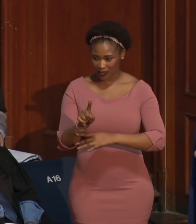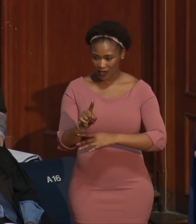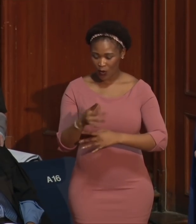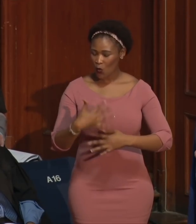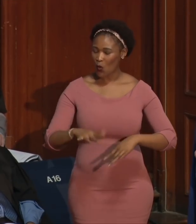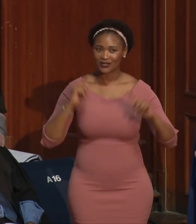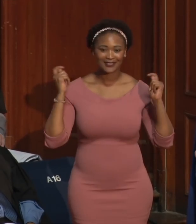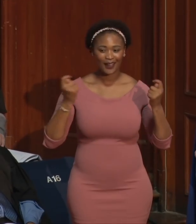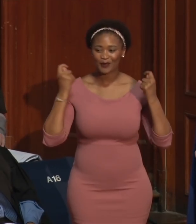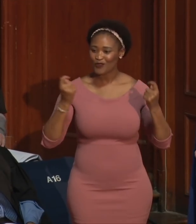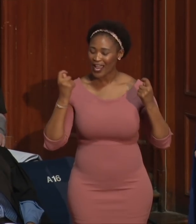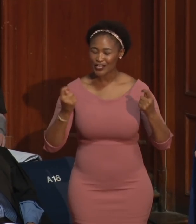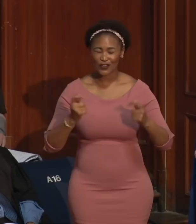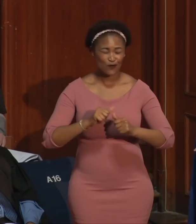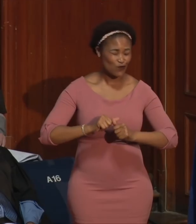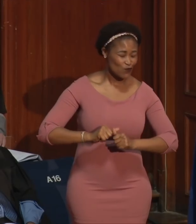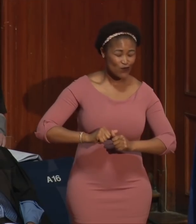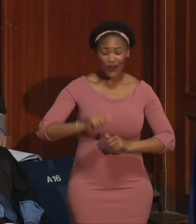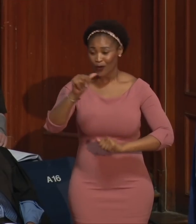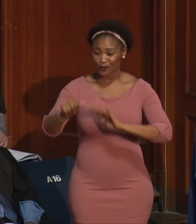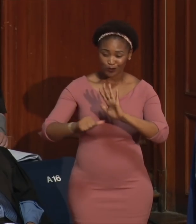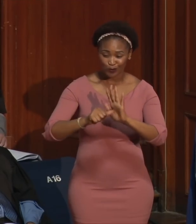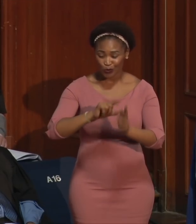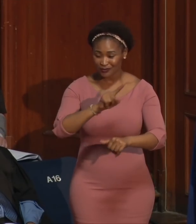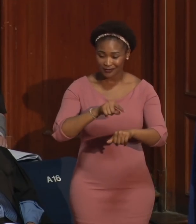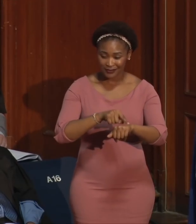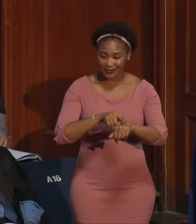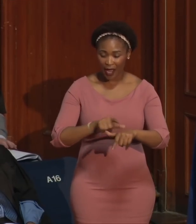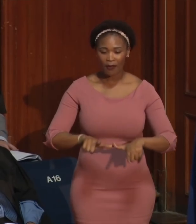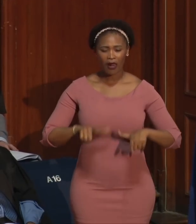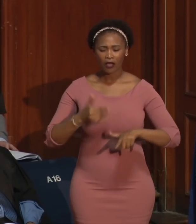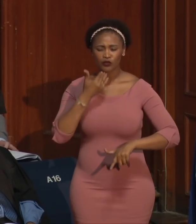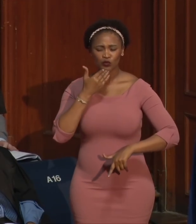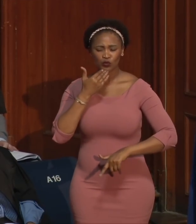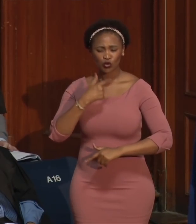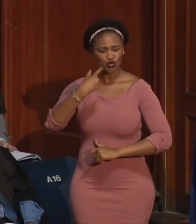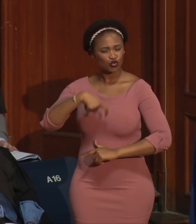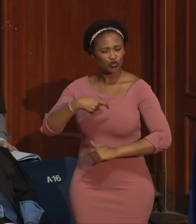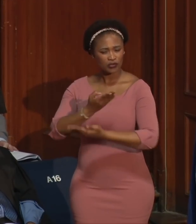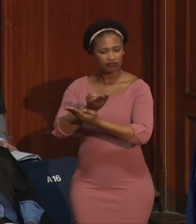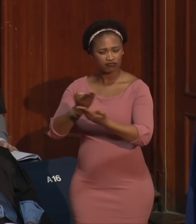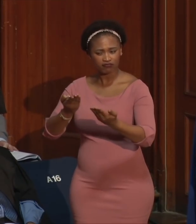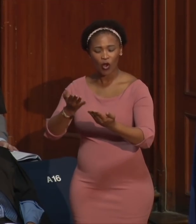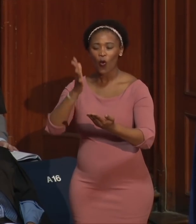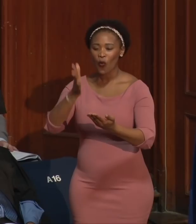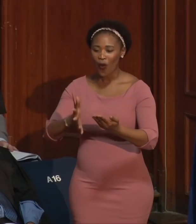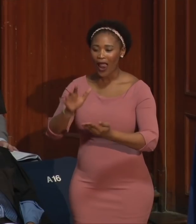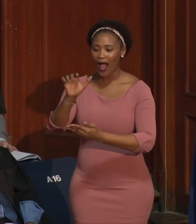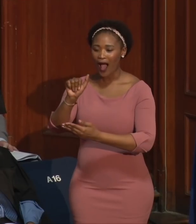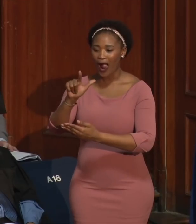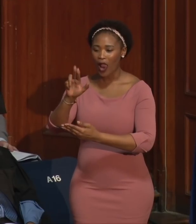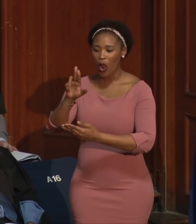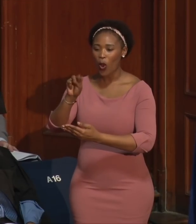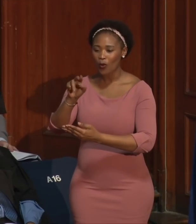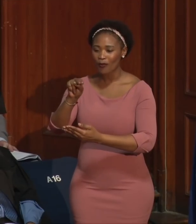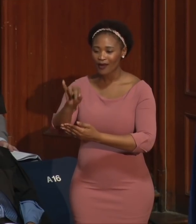a celebration of a very important moment in the life of the students, soon to be alumni of this university.